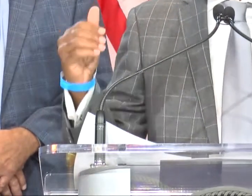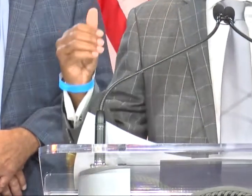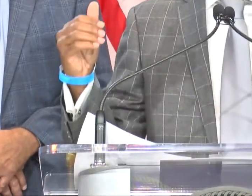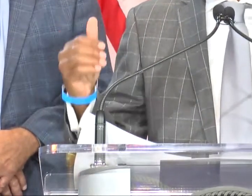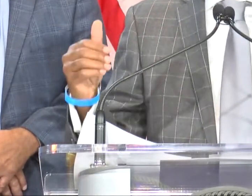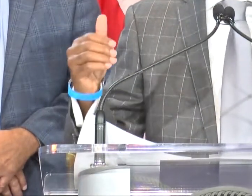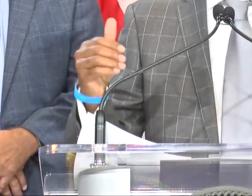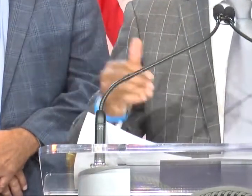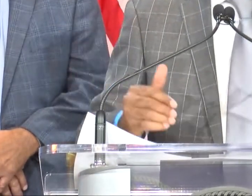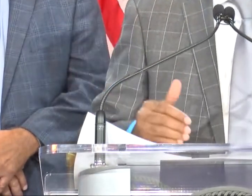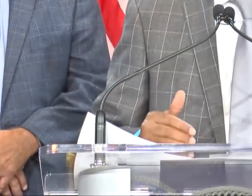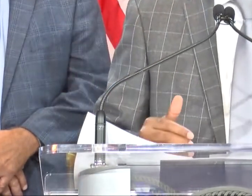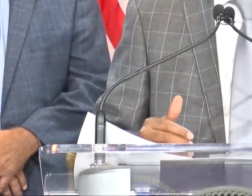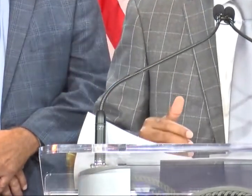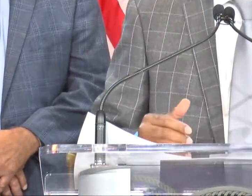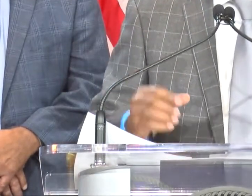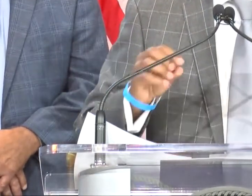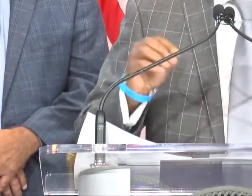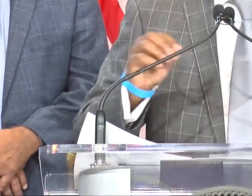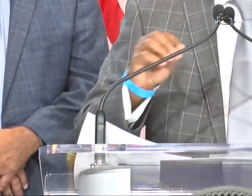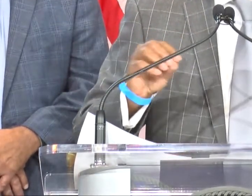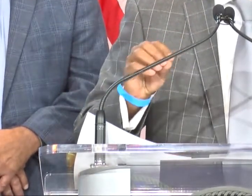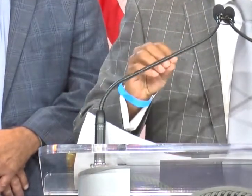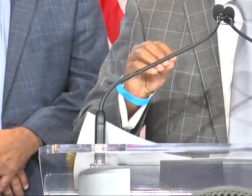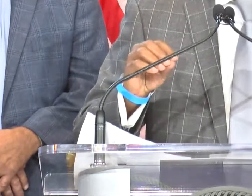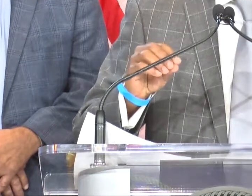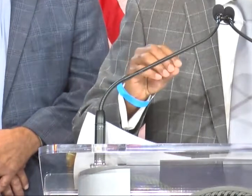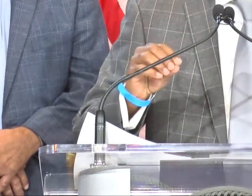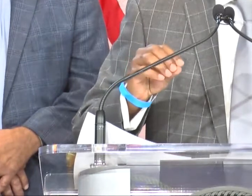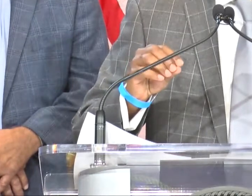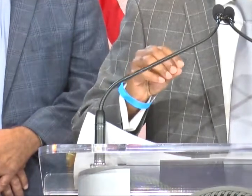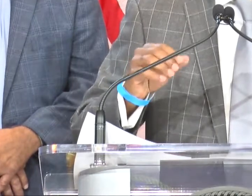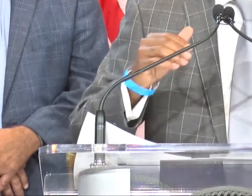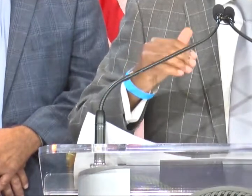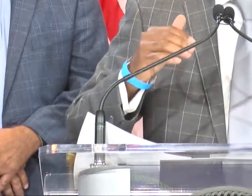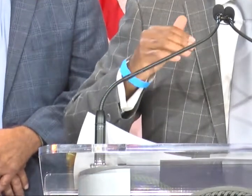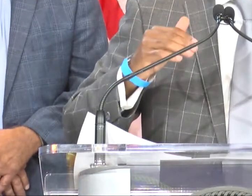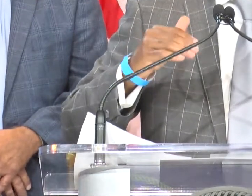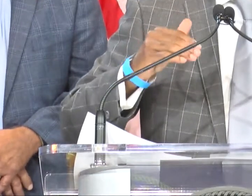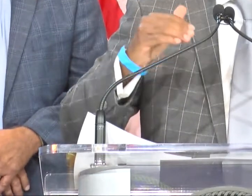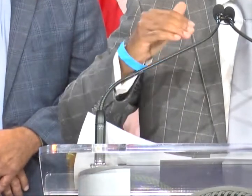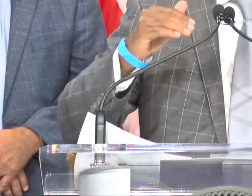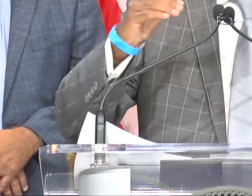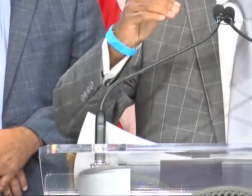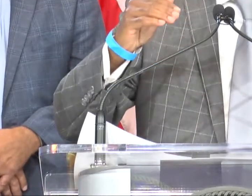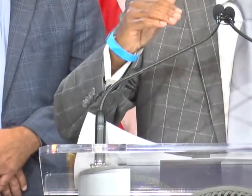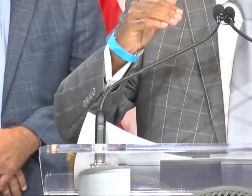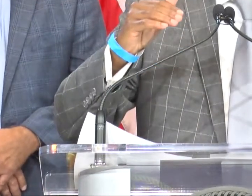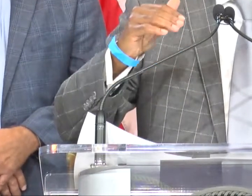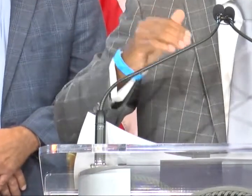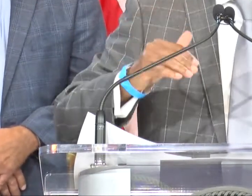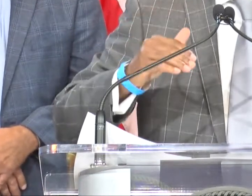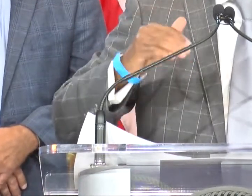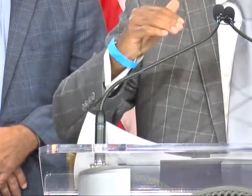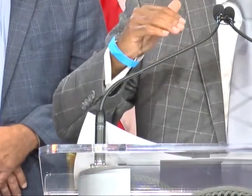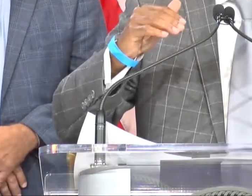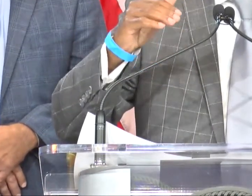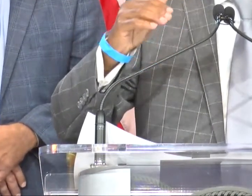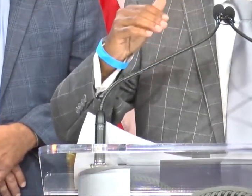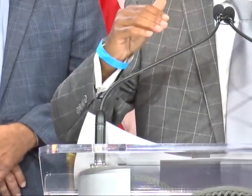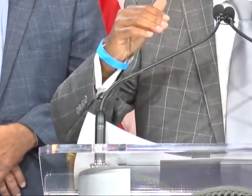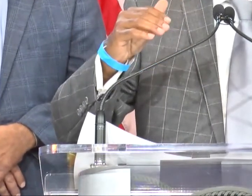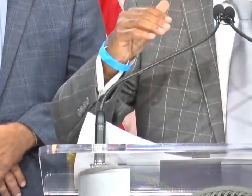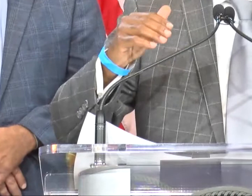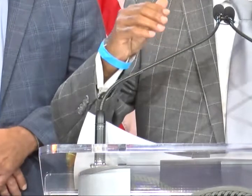Barbara Lark's case. And it doesn't have to be that way. The requirement, you can build them higher, you can just raise